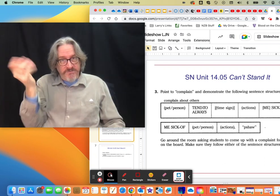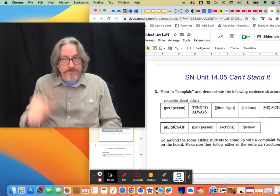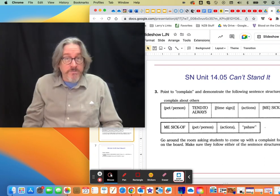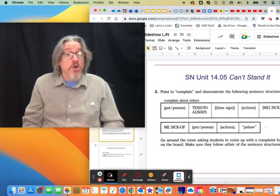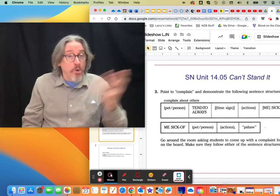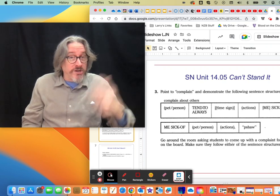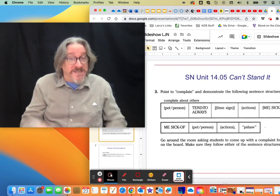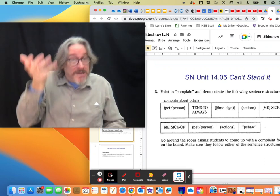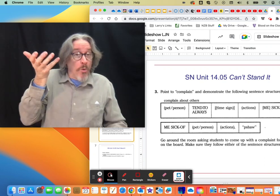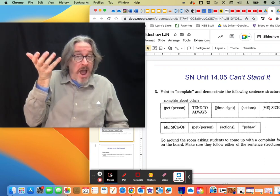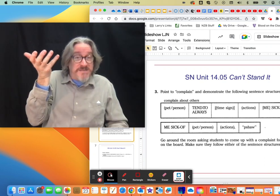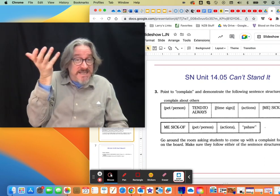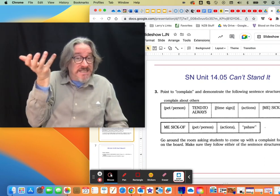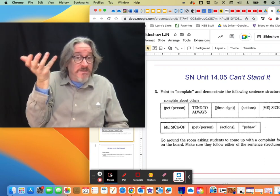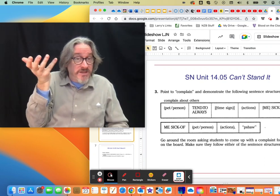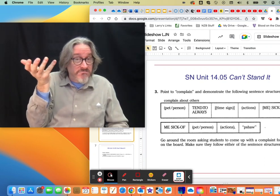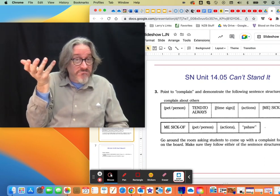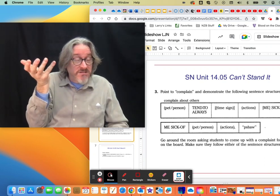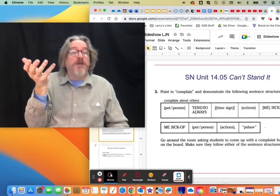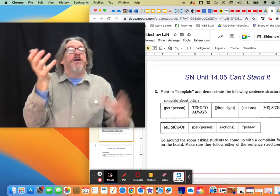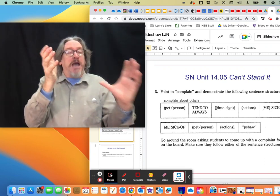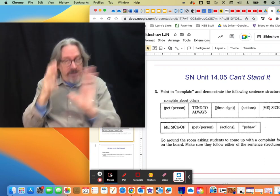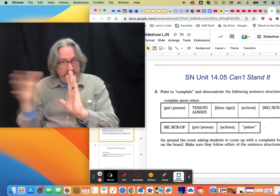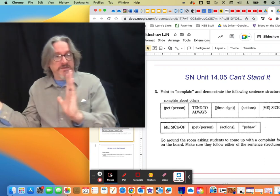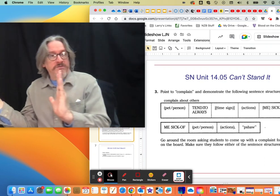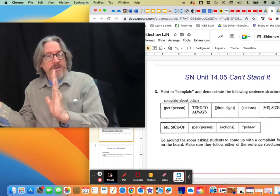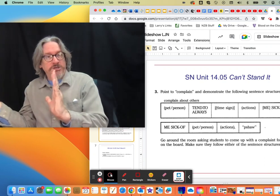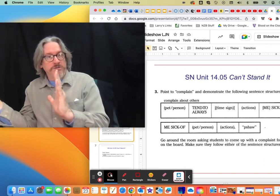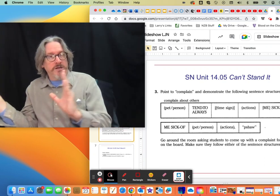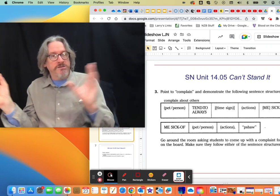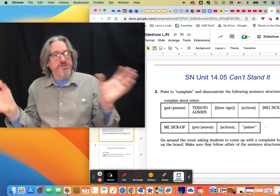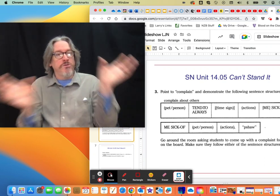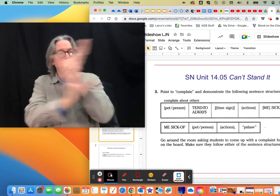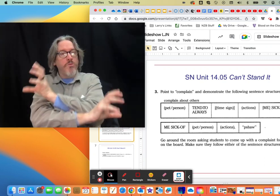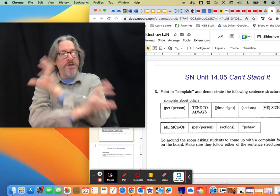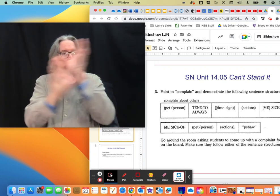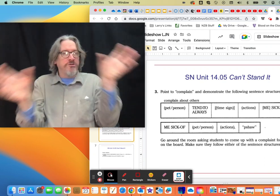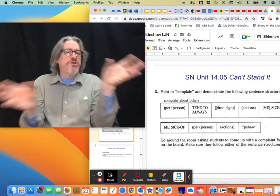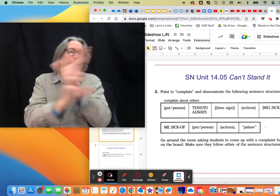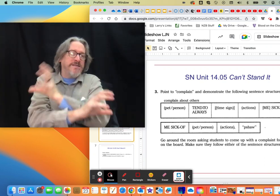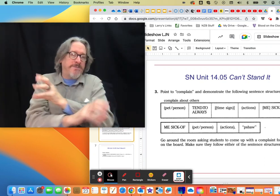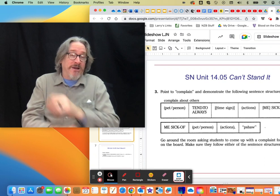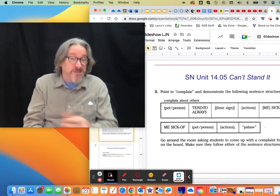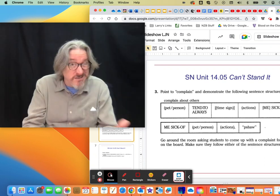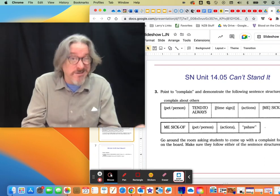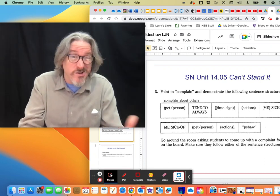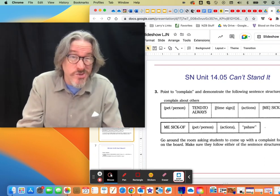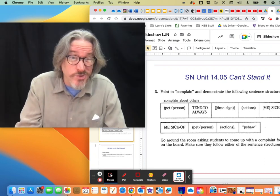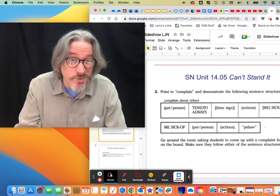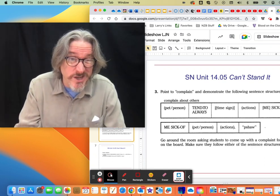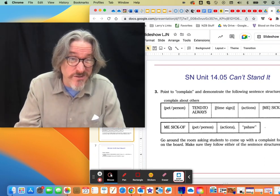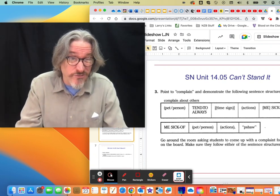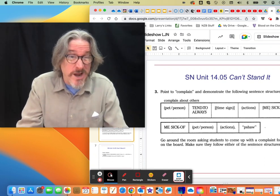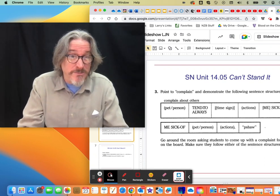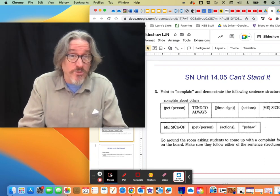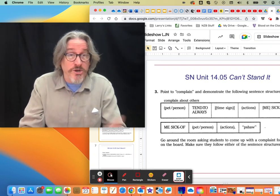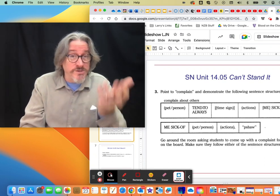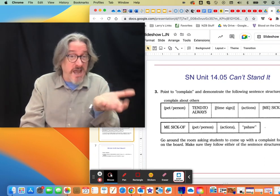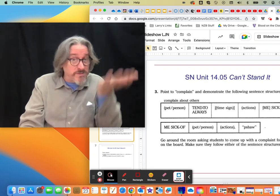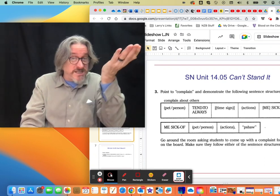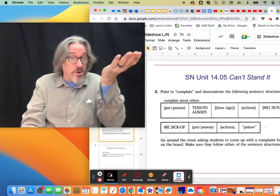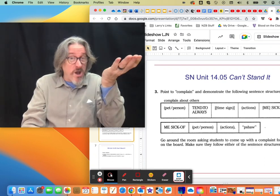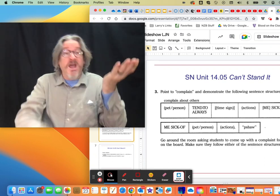sick of it. Or you could say, well, I'm sick of something, and then give the information. So there's two basic patterns. You can also do it framed